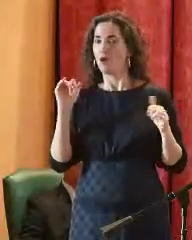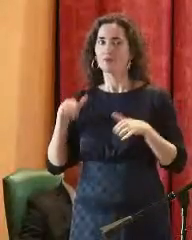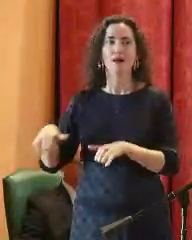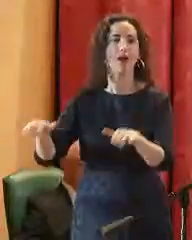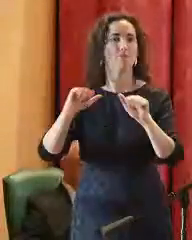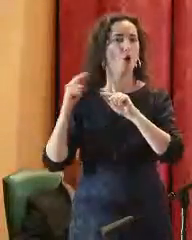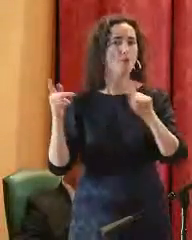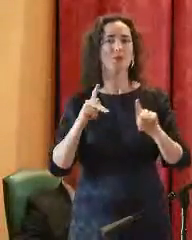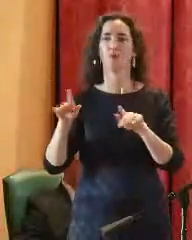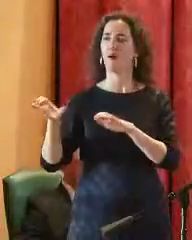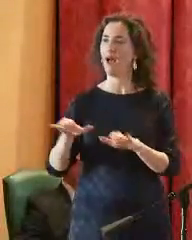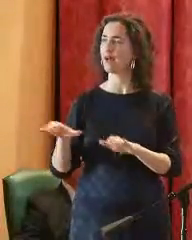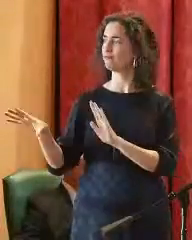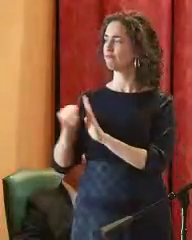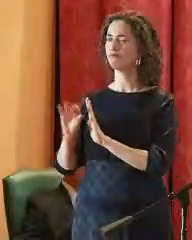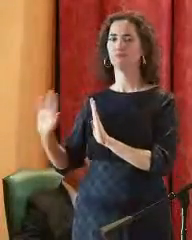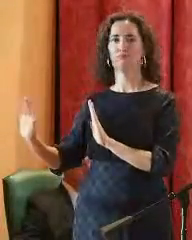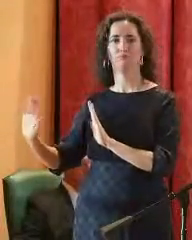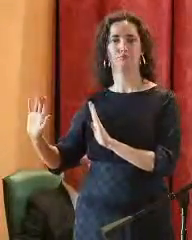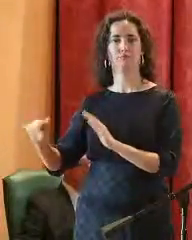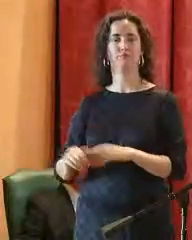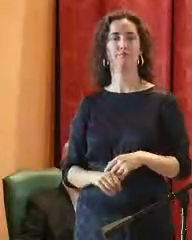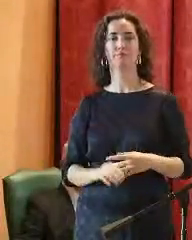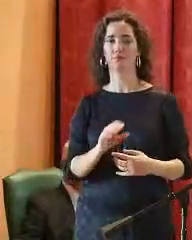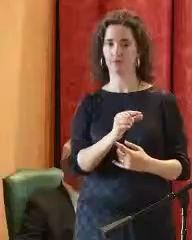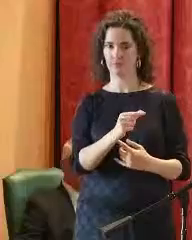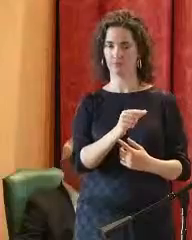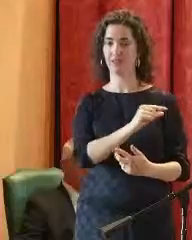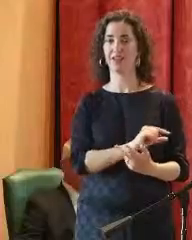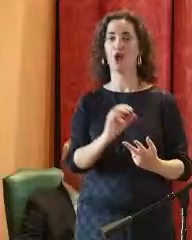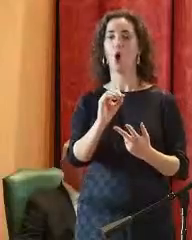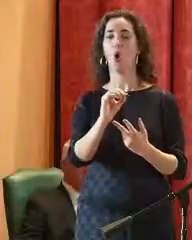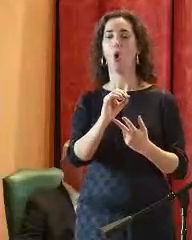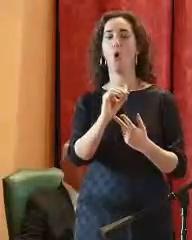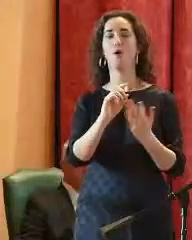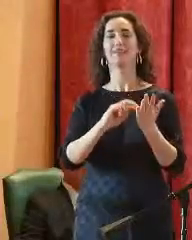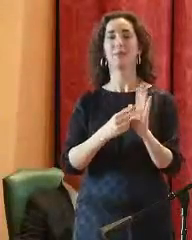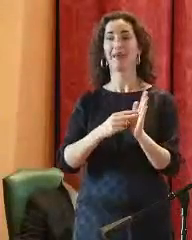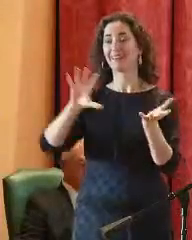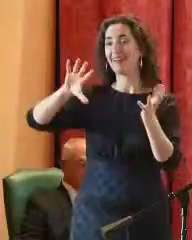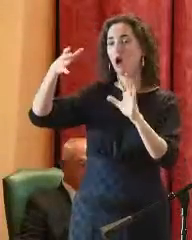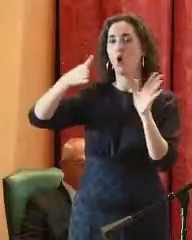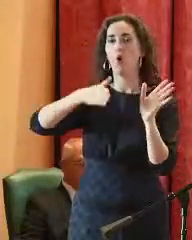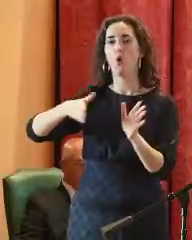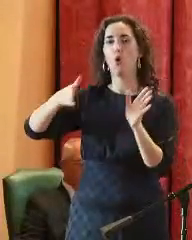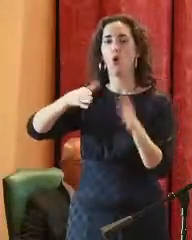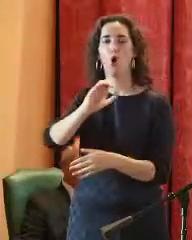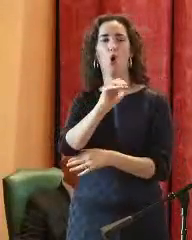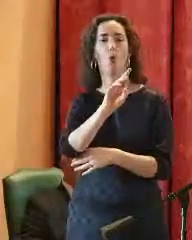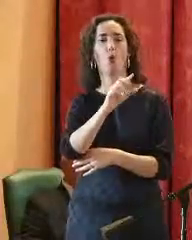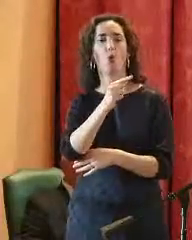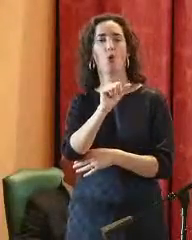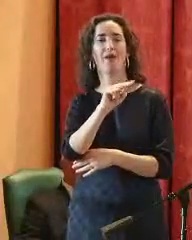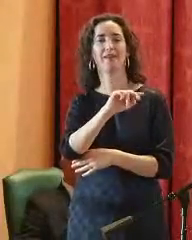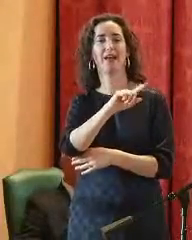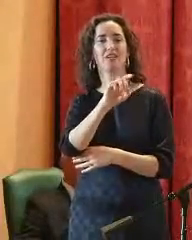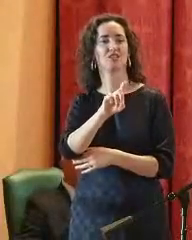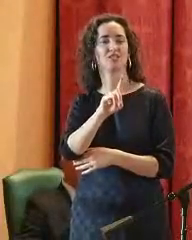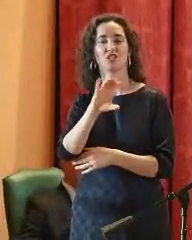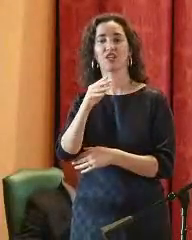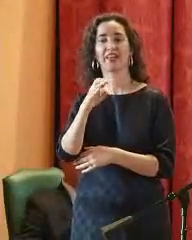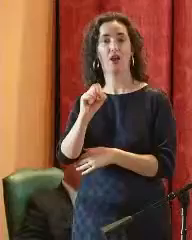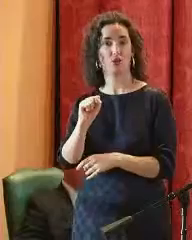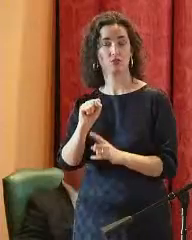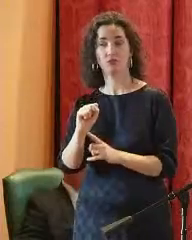norm. The O would be for organized chaos. They are raising 5 kids, 4 of which have